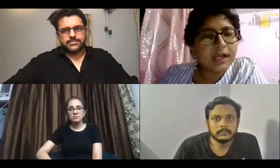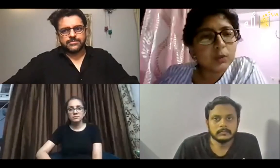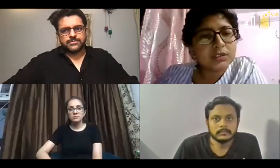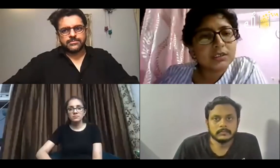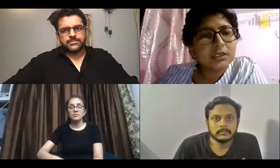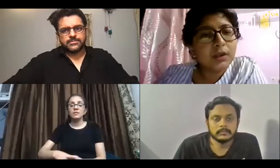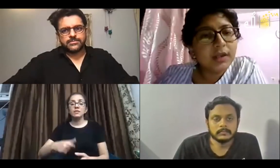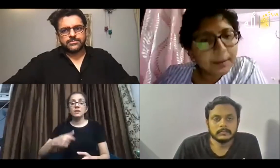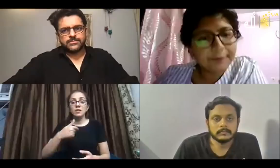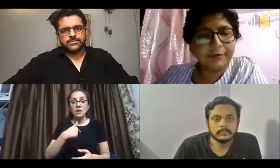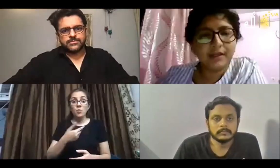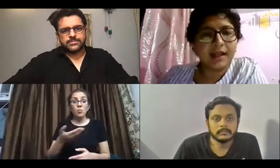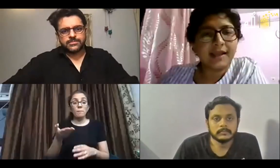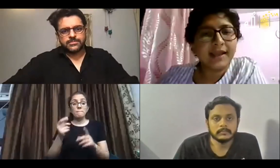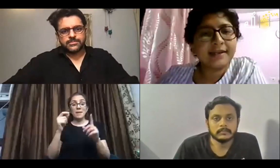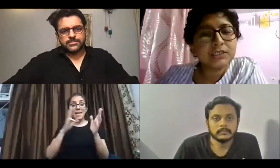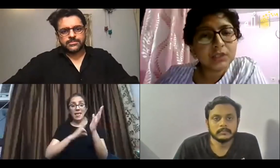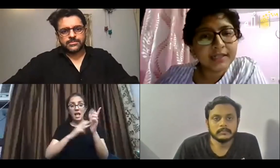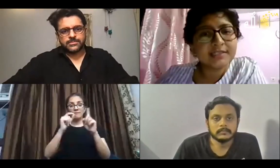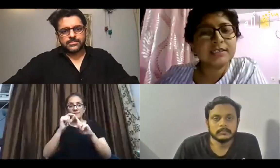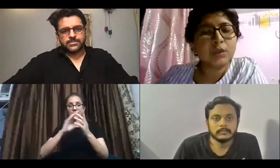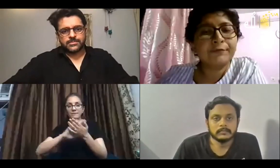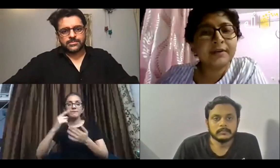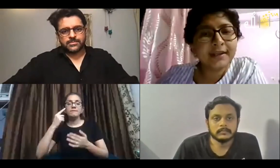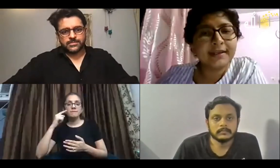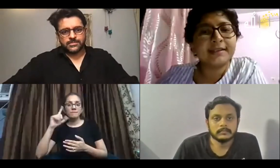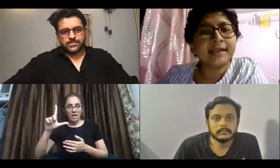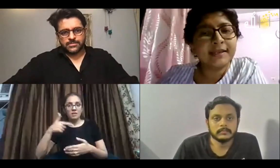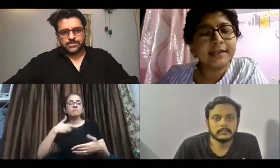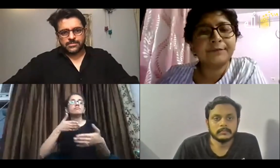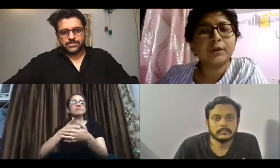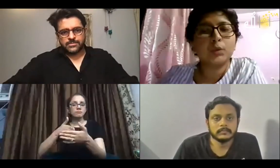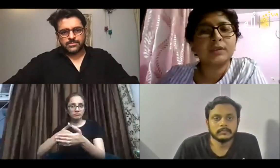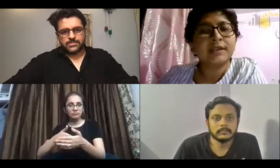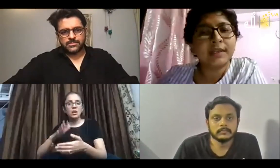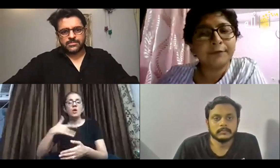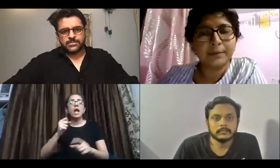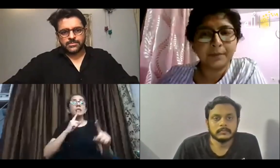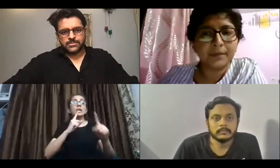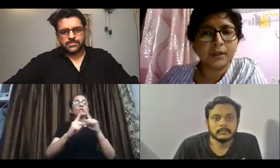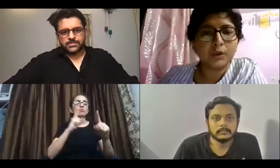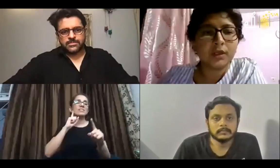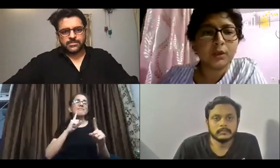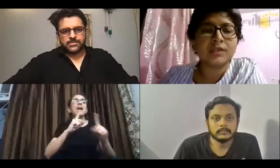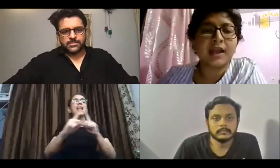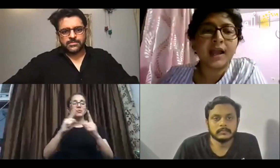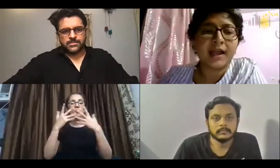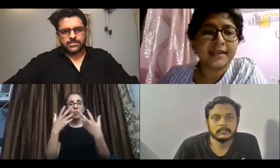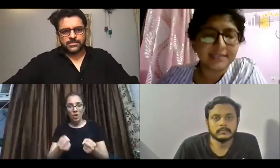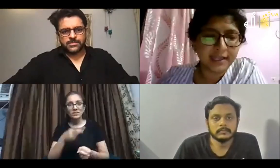When I was doing MPhil, I had challenges of taking the interview with deaf people who